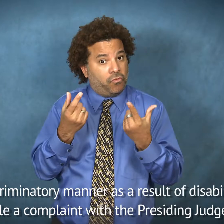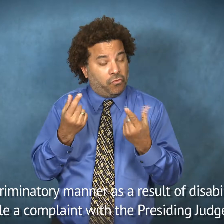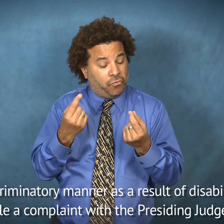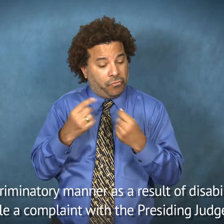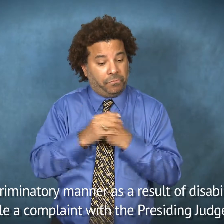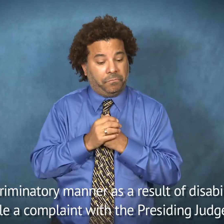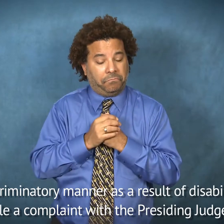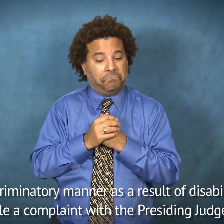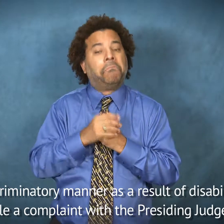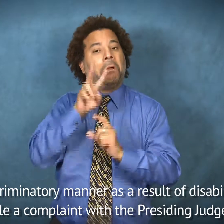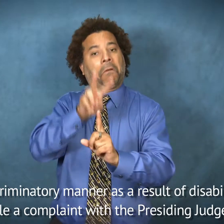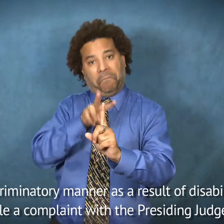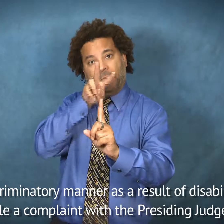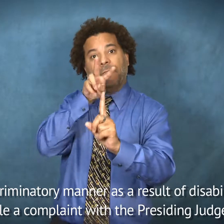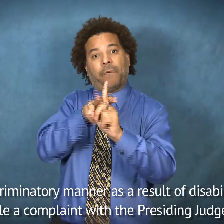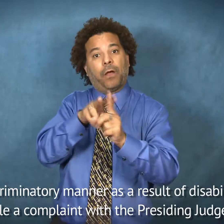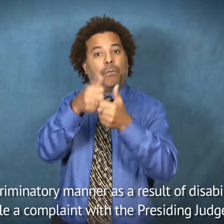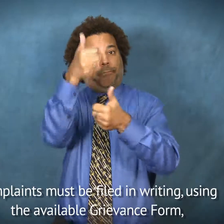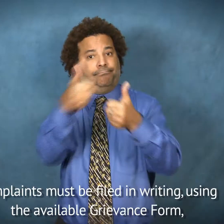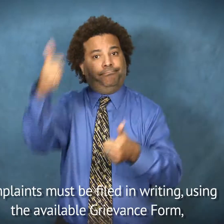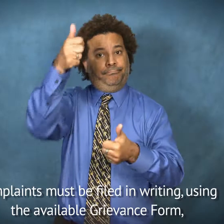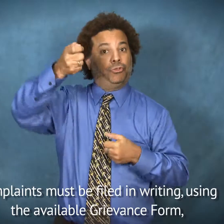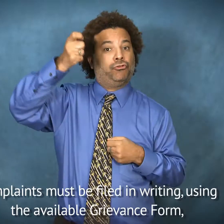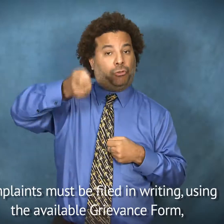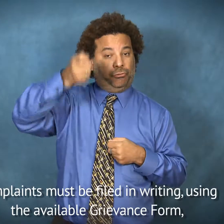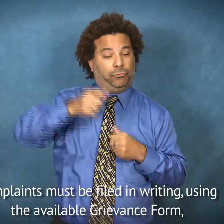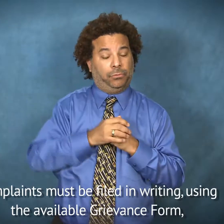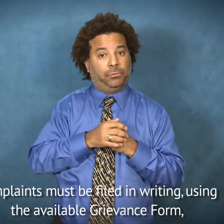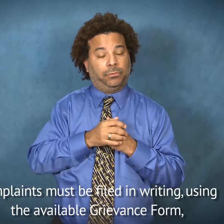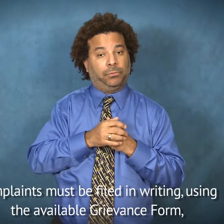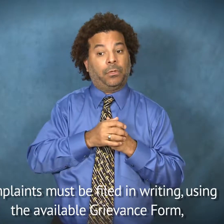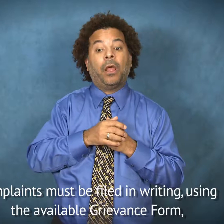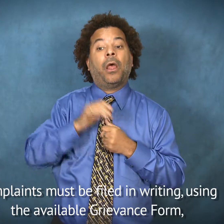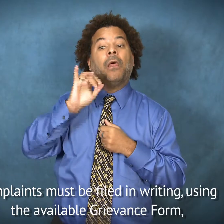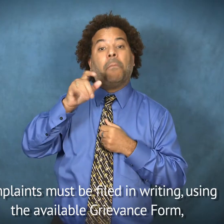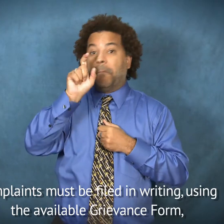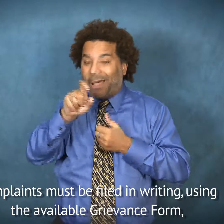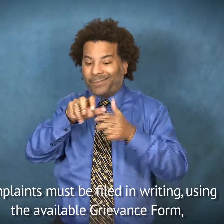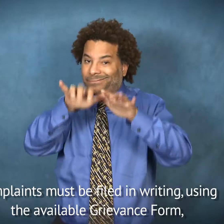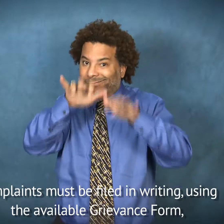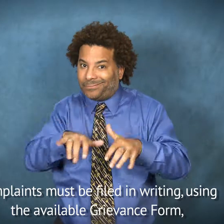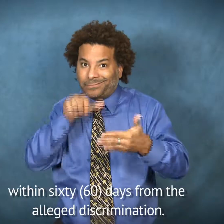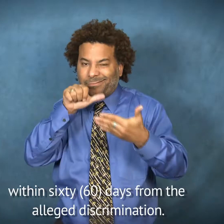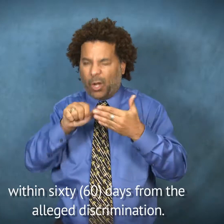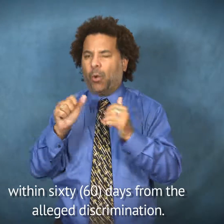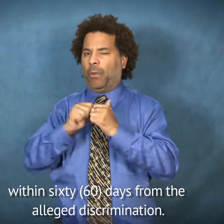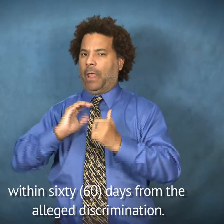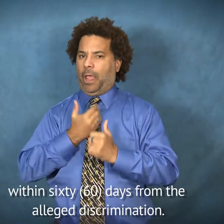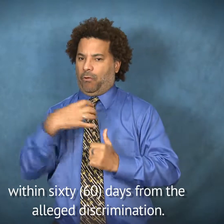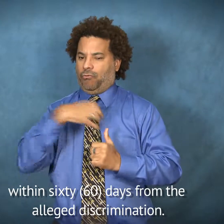may file a complaint with the presiding judge. Complaints must be filed in writing using the available grievance form within 60 days from